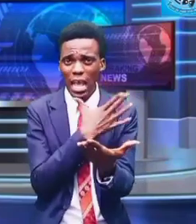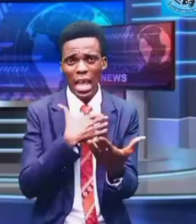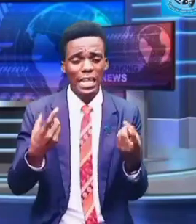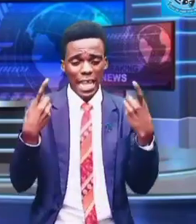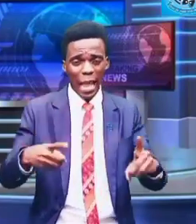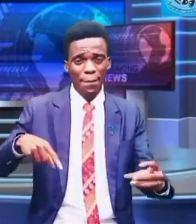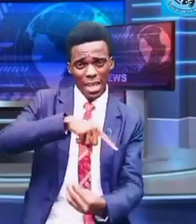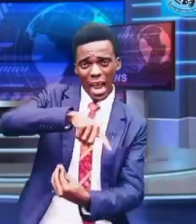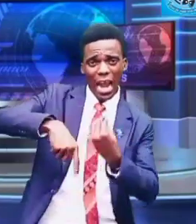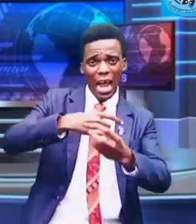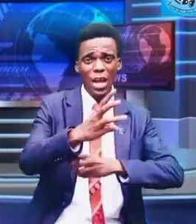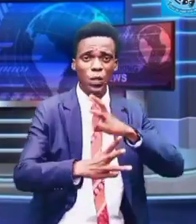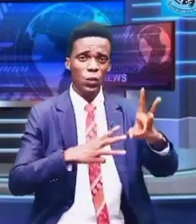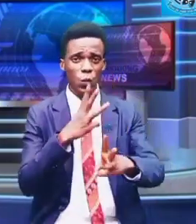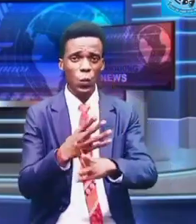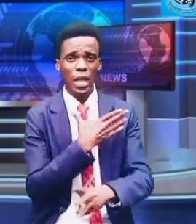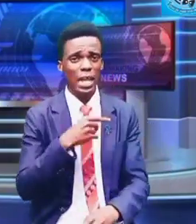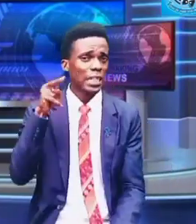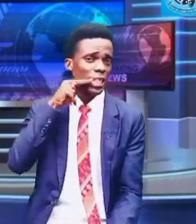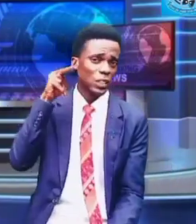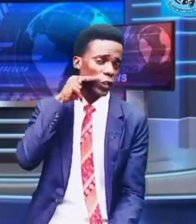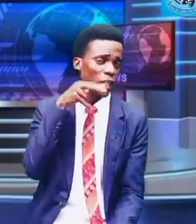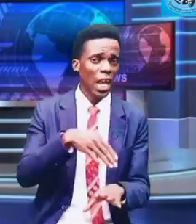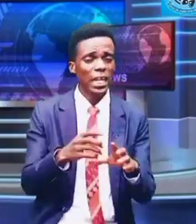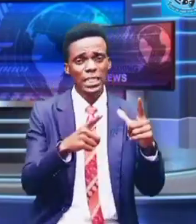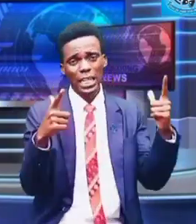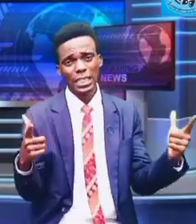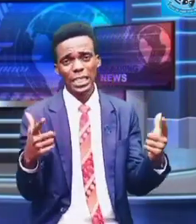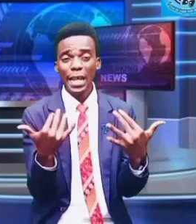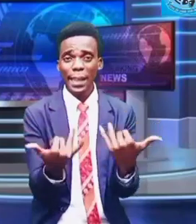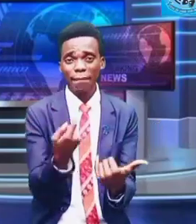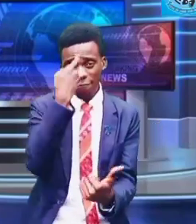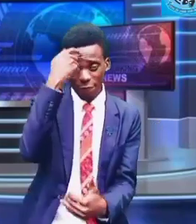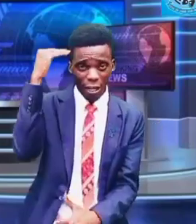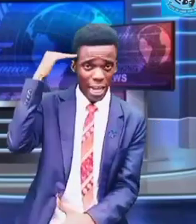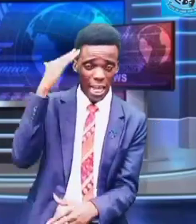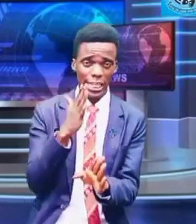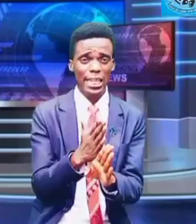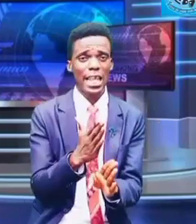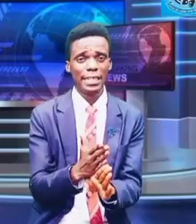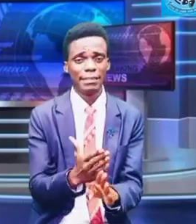and happenings around the nation and across the world at large. Now for the headlines.